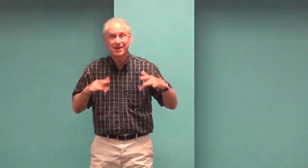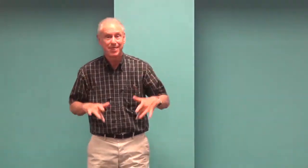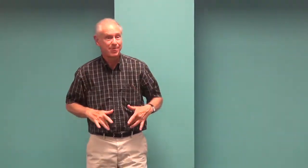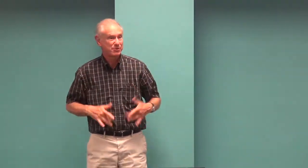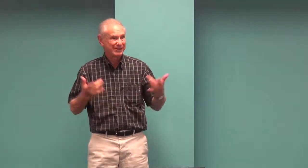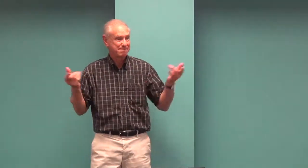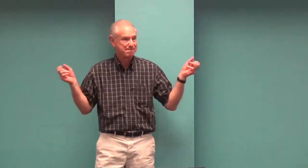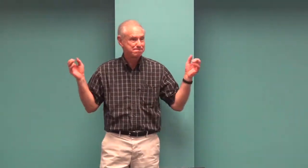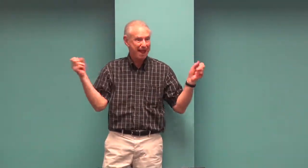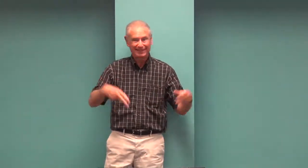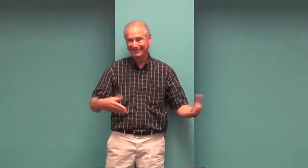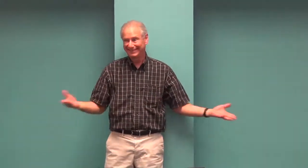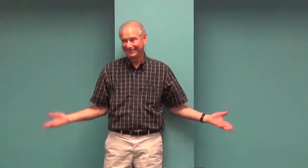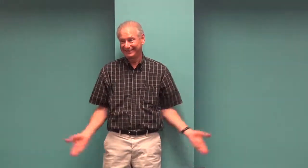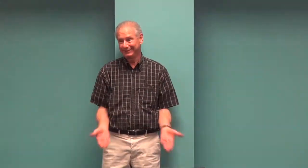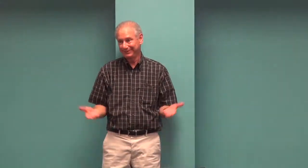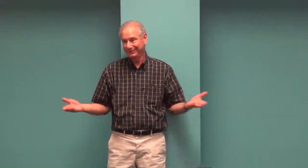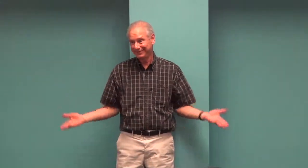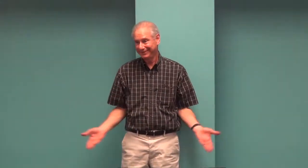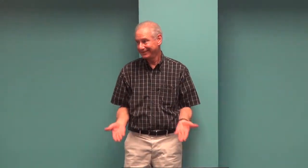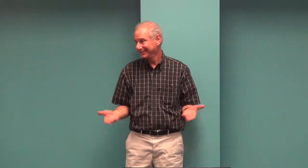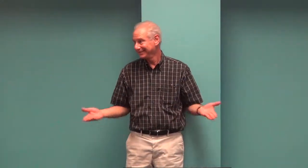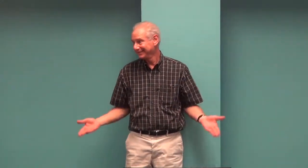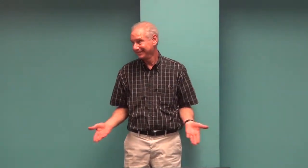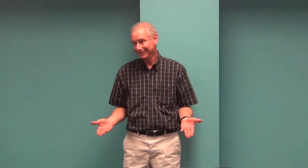Hello, everyone. I'm thrilled to be back here.